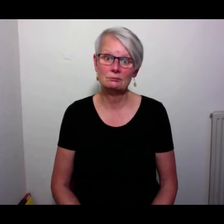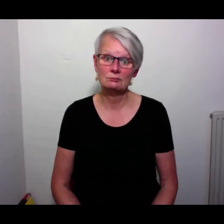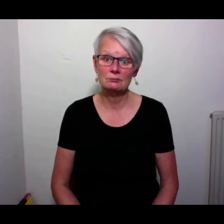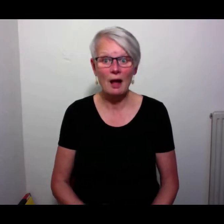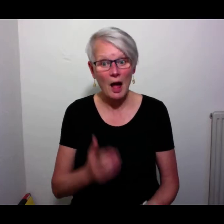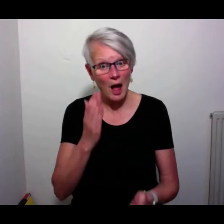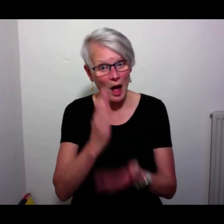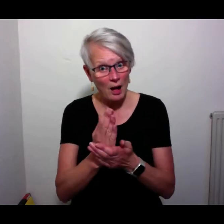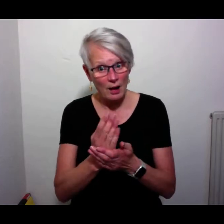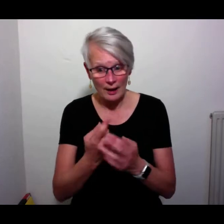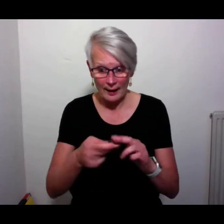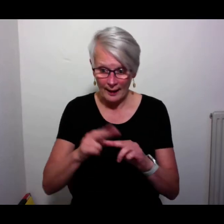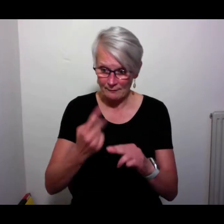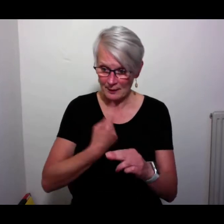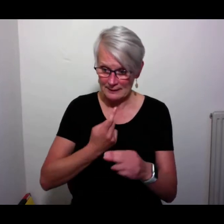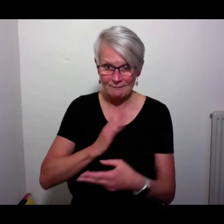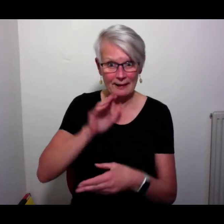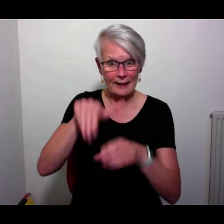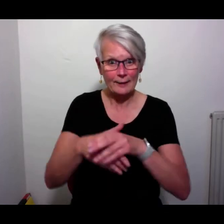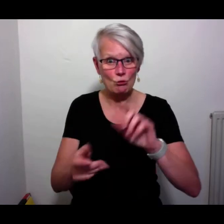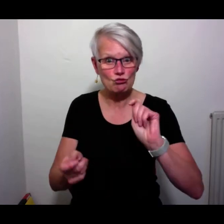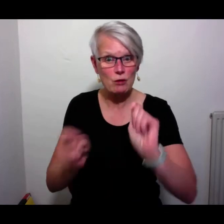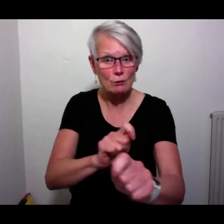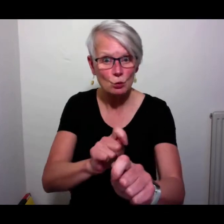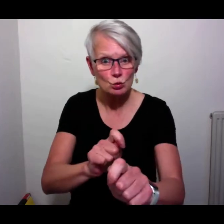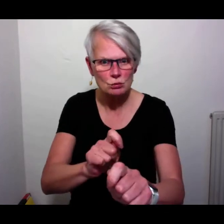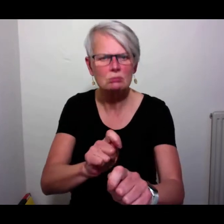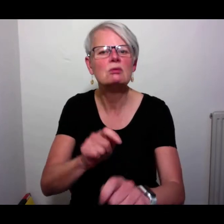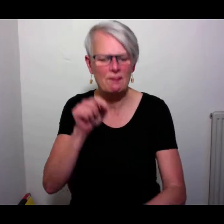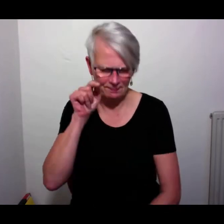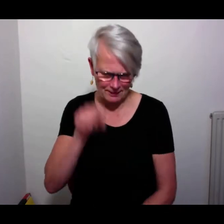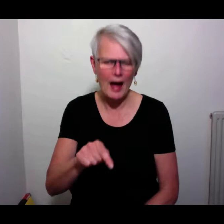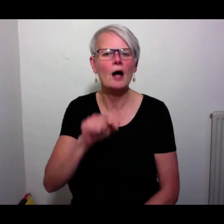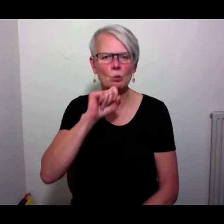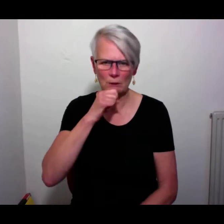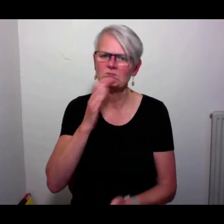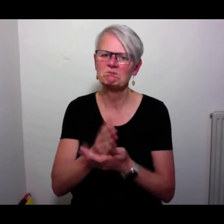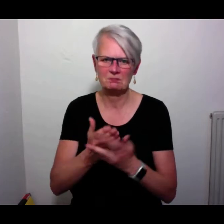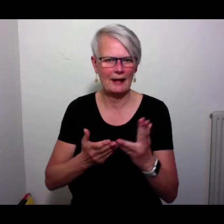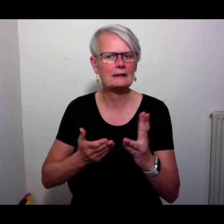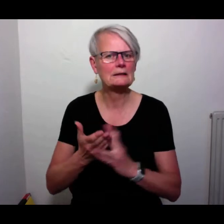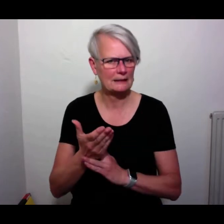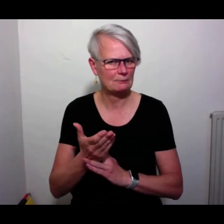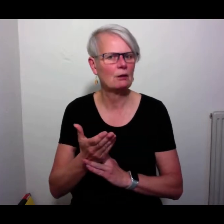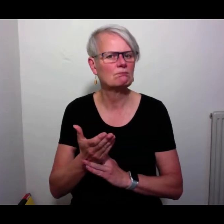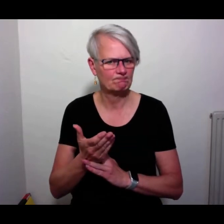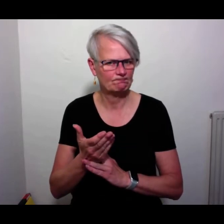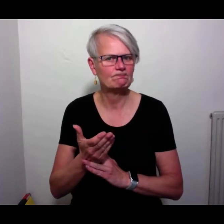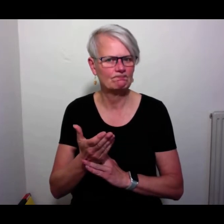The revolution, however, will be accessible if I've got anything to do with it.